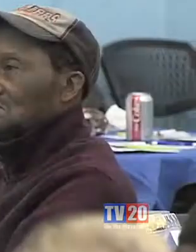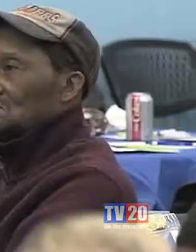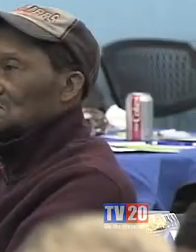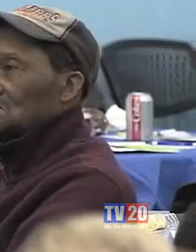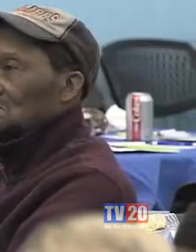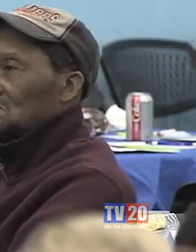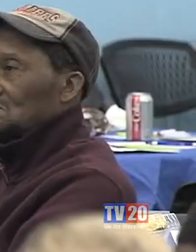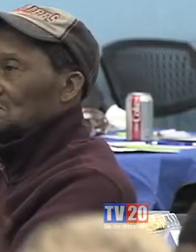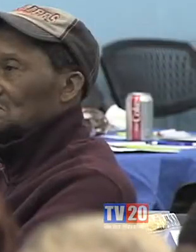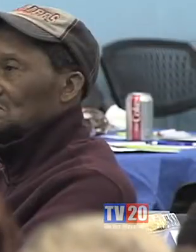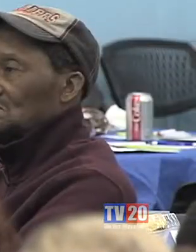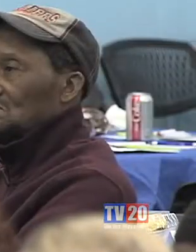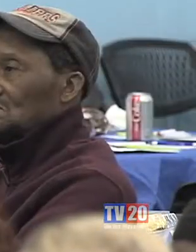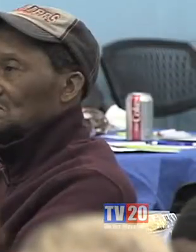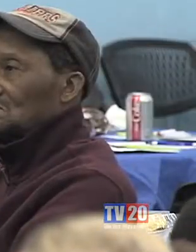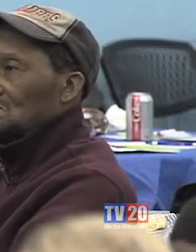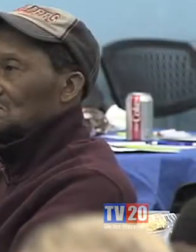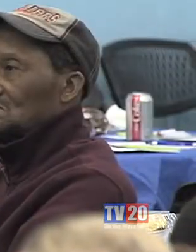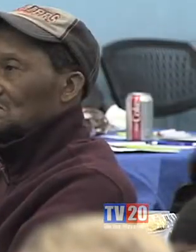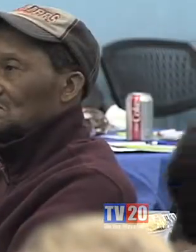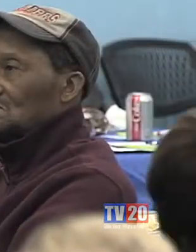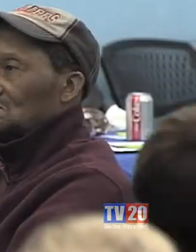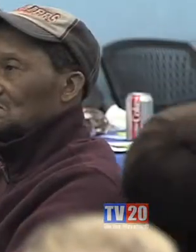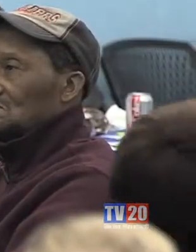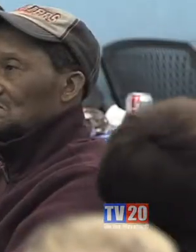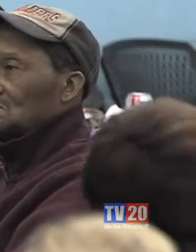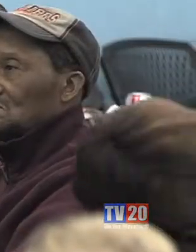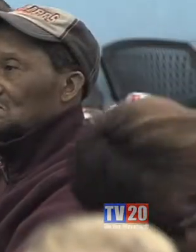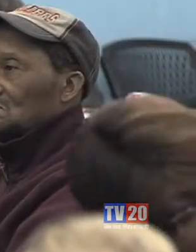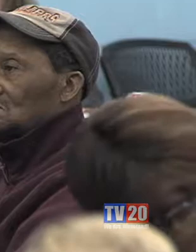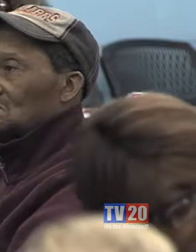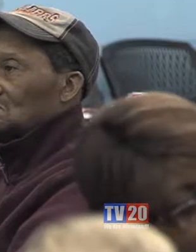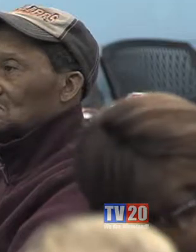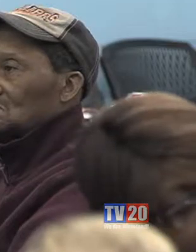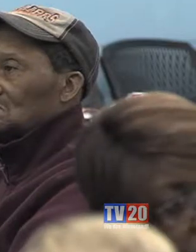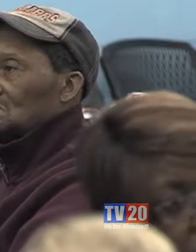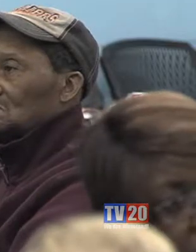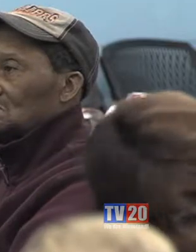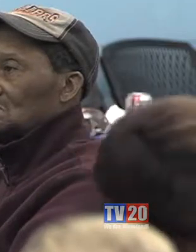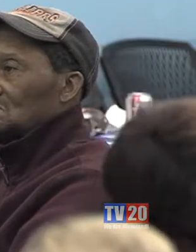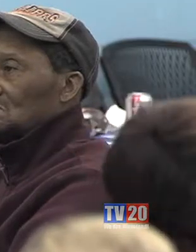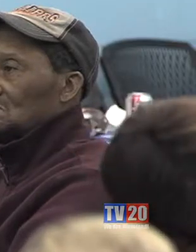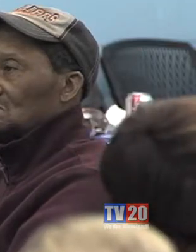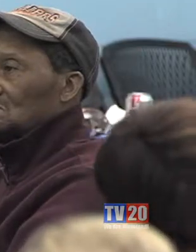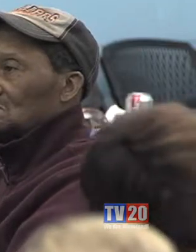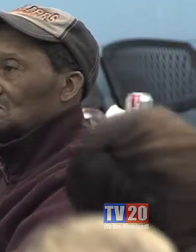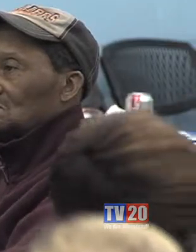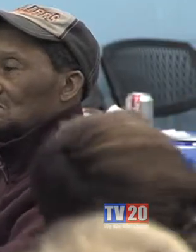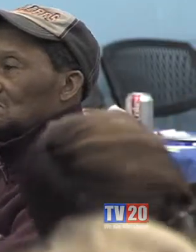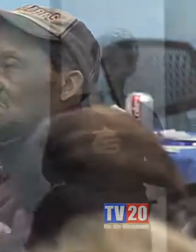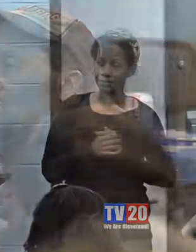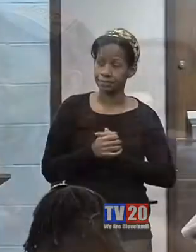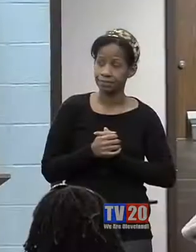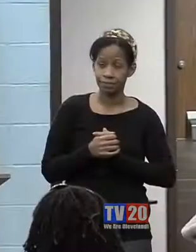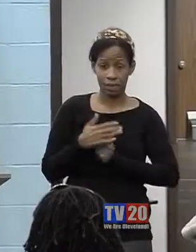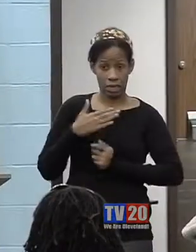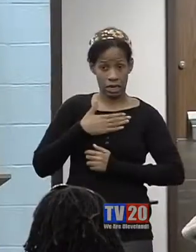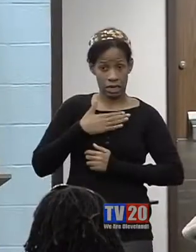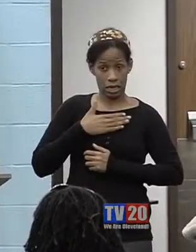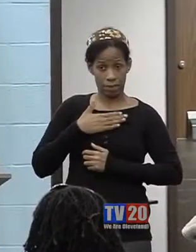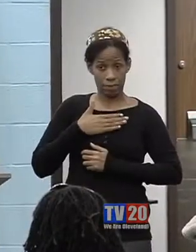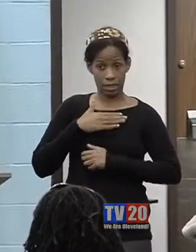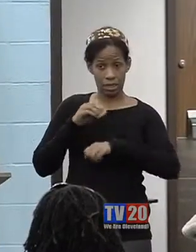come to City Council to talk with us about it will help out a great deal. Because one of the things about being a councilman,